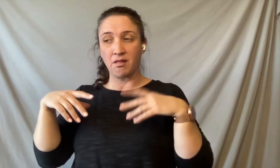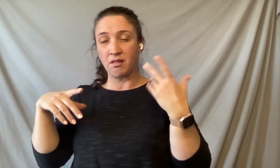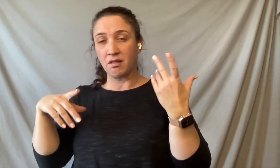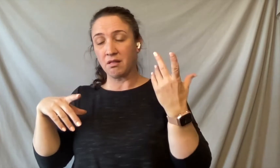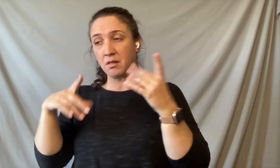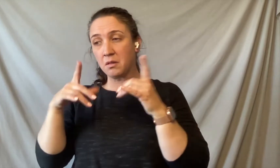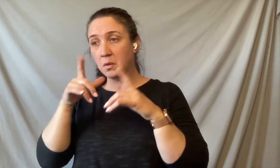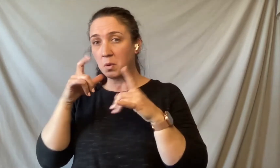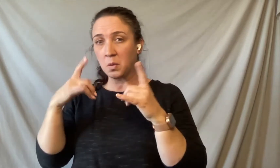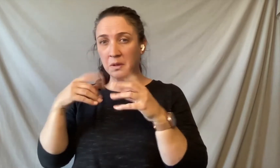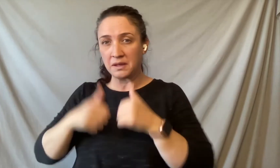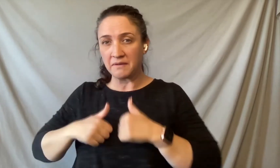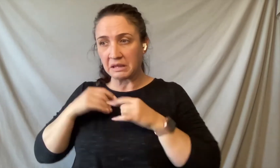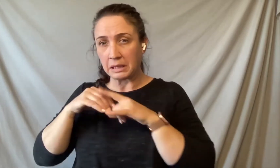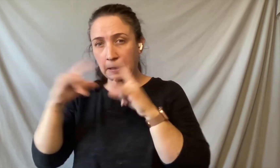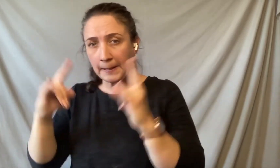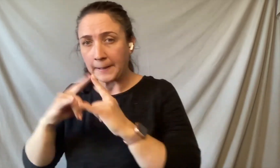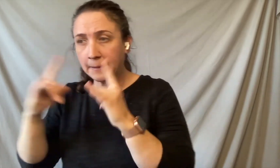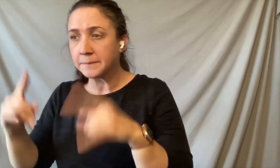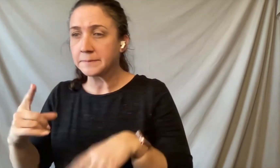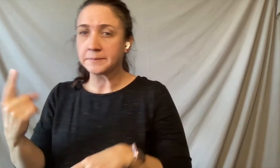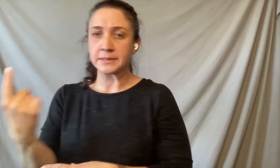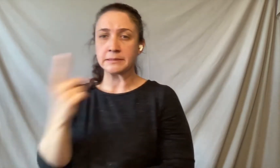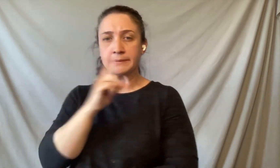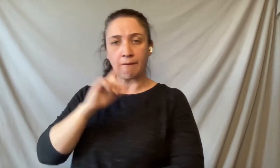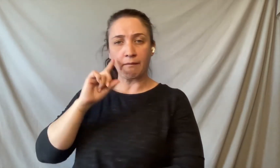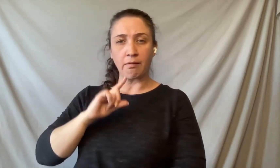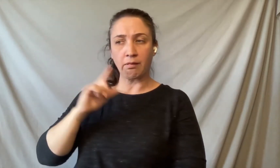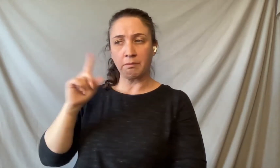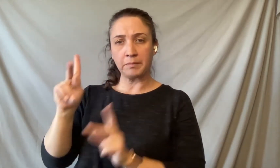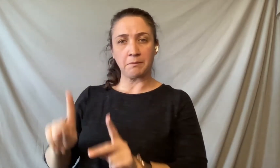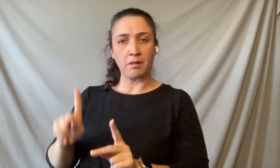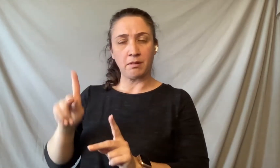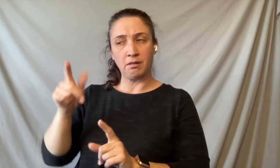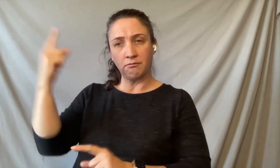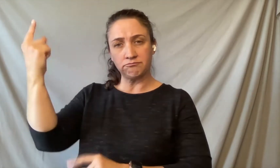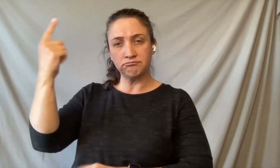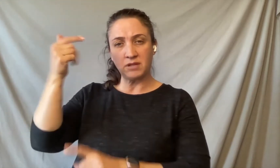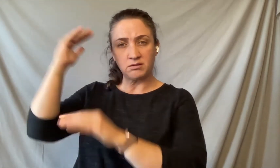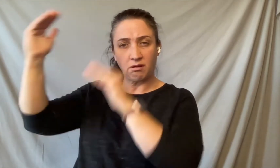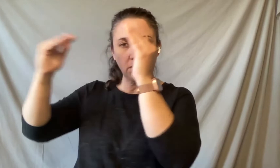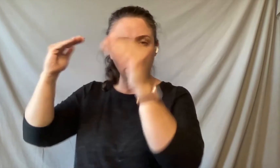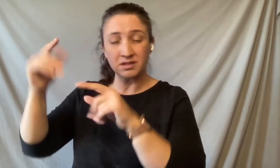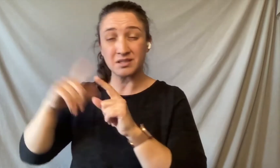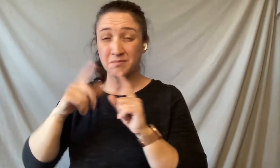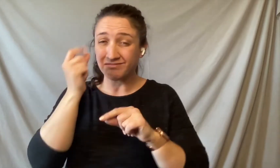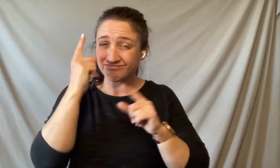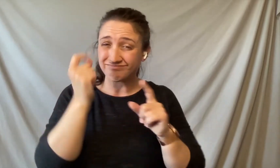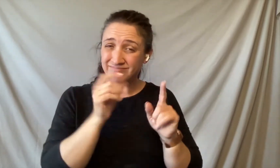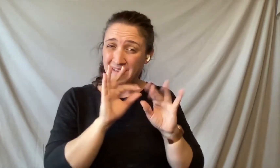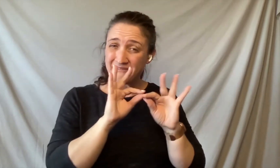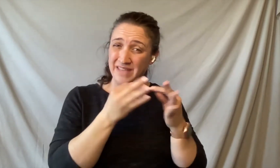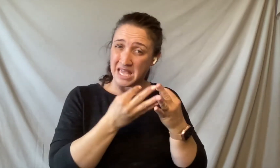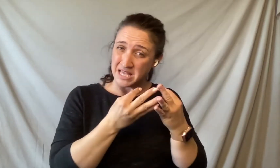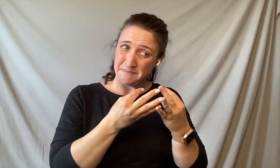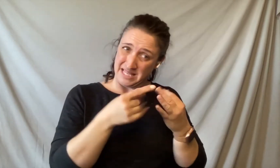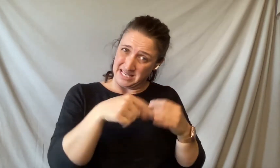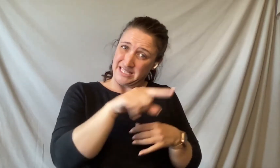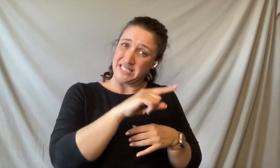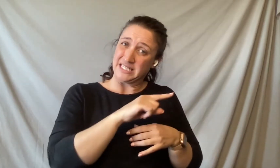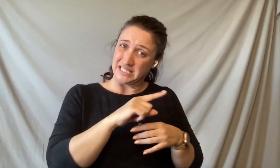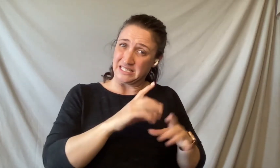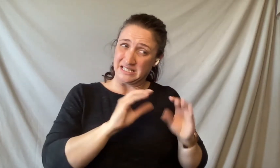encampments and single adults. But the issue of family homelessness is